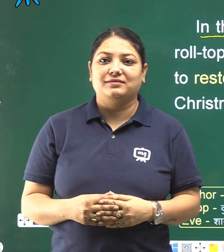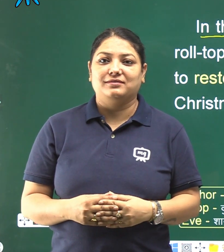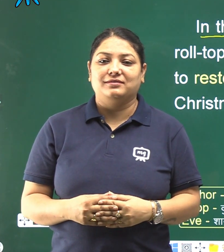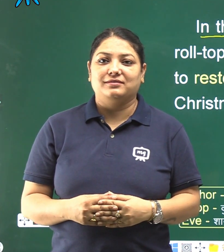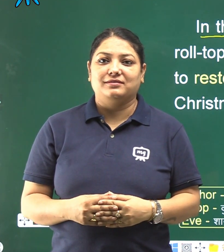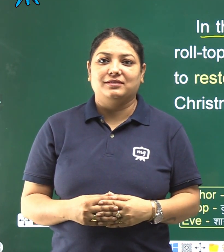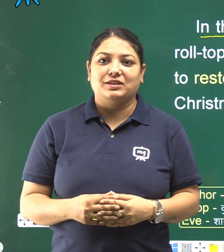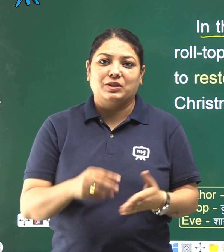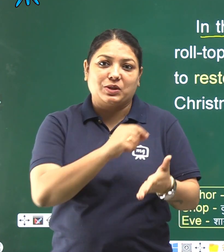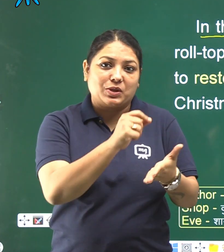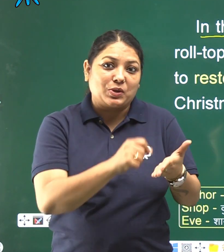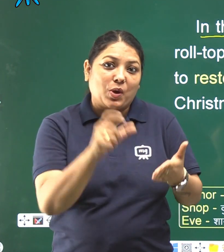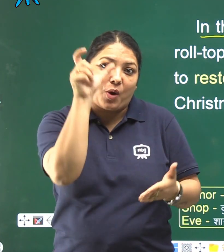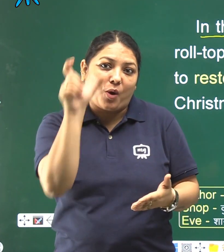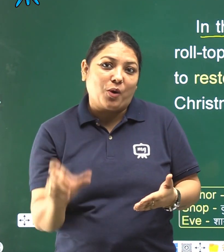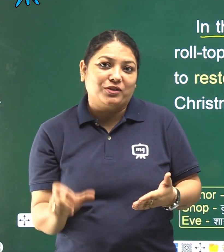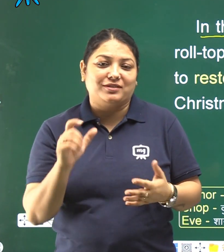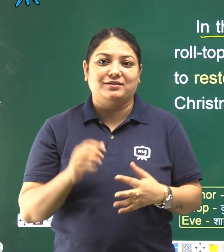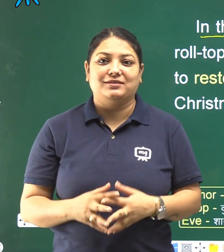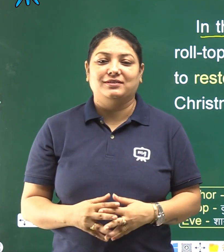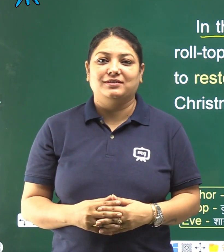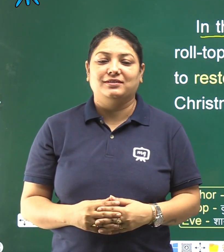the author